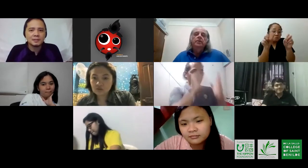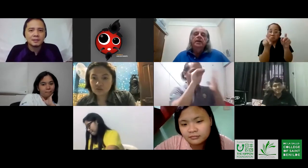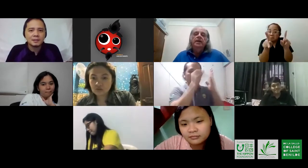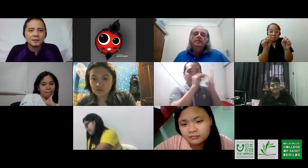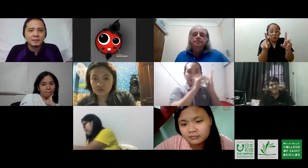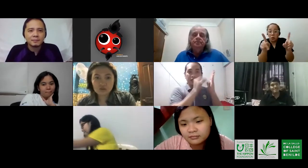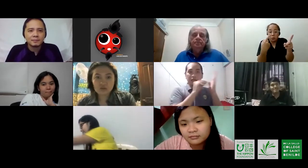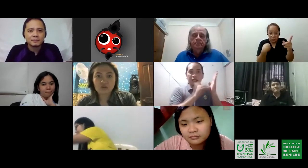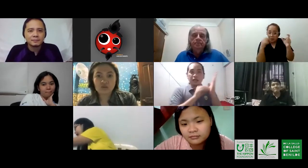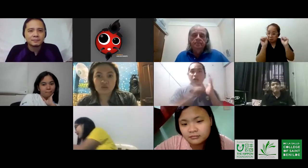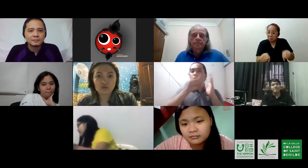that.